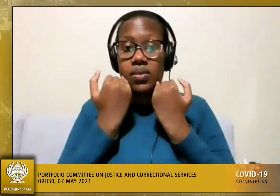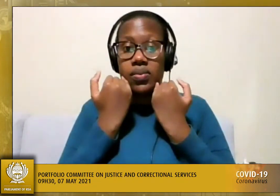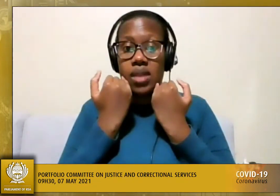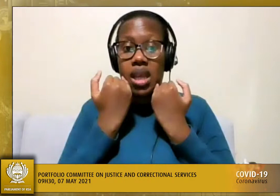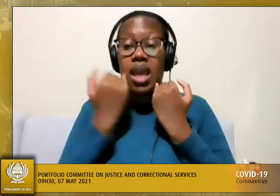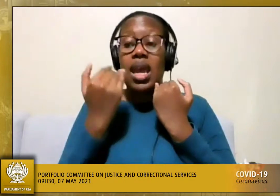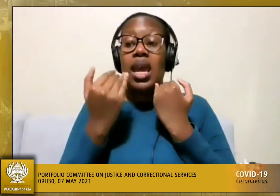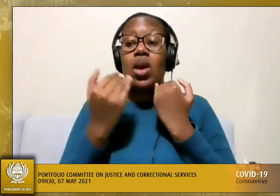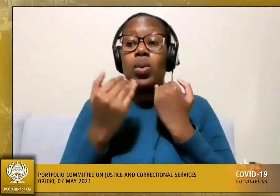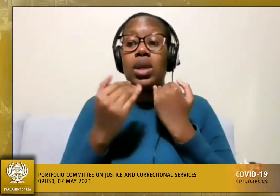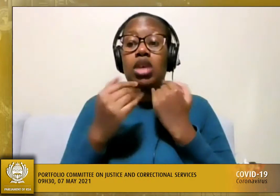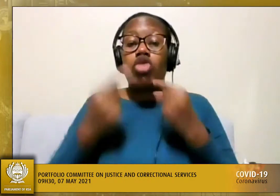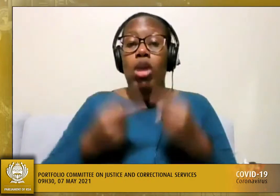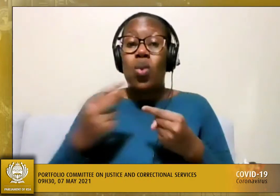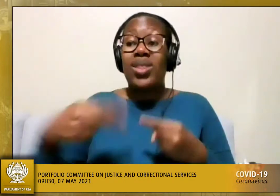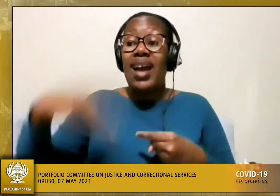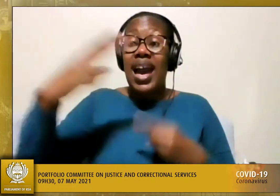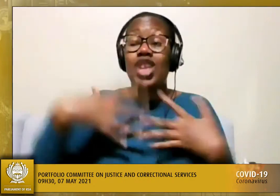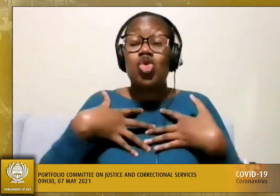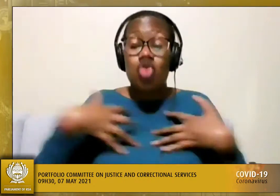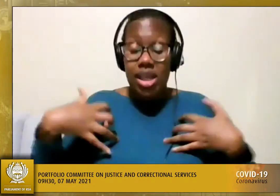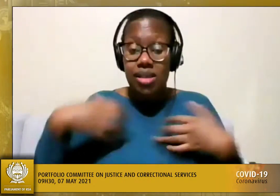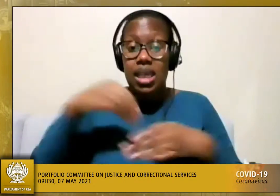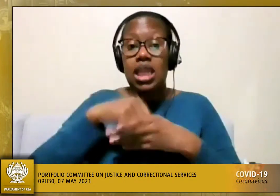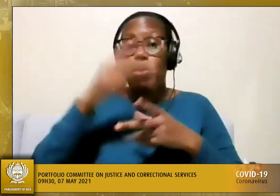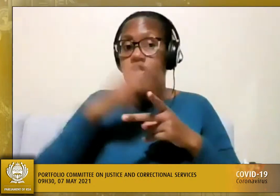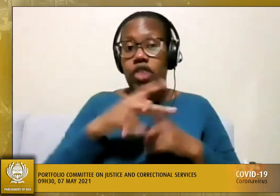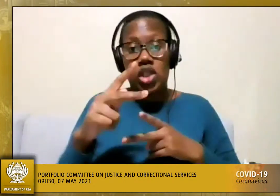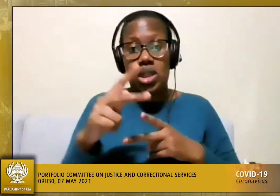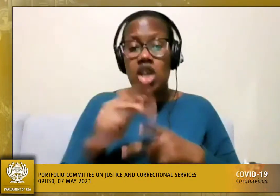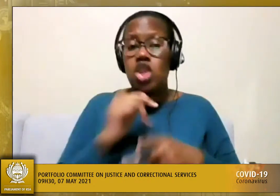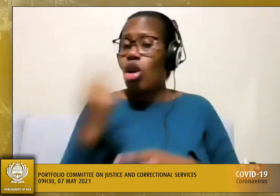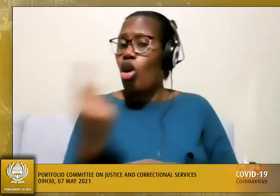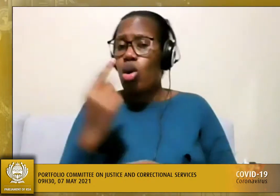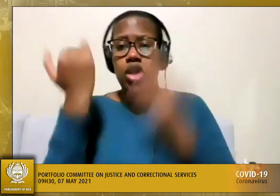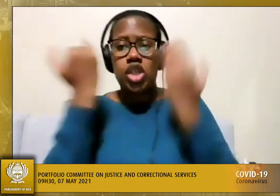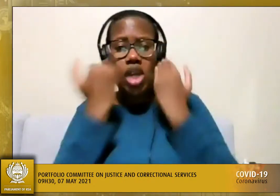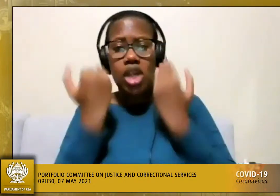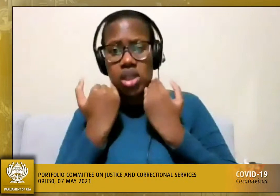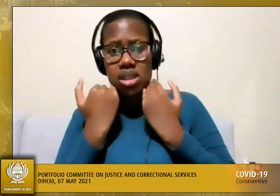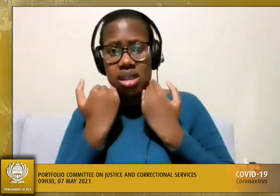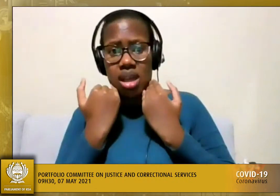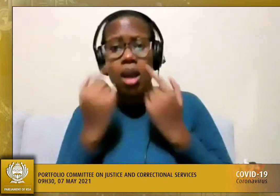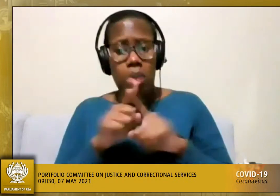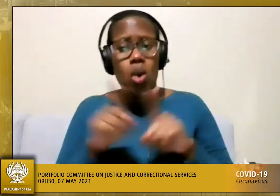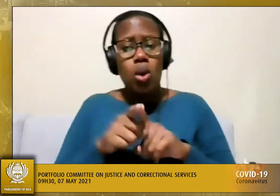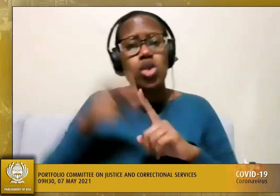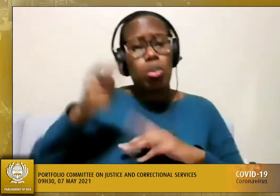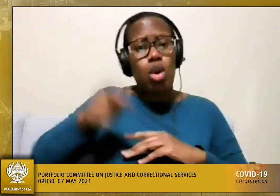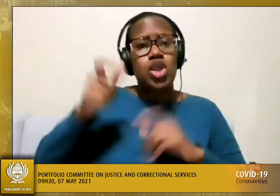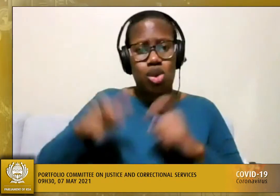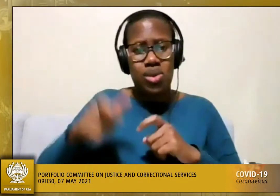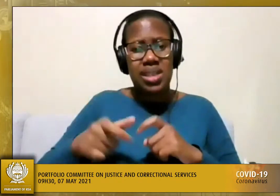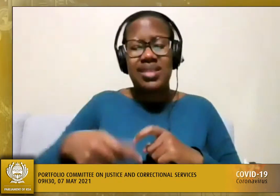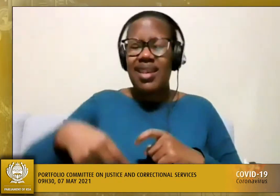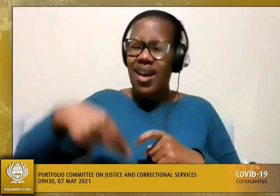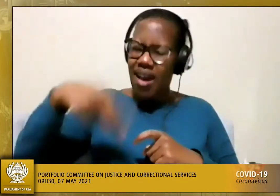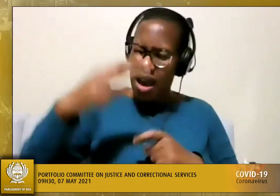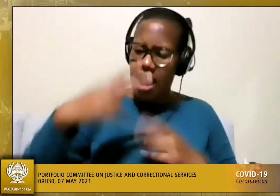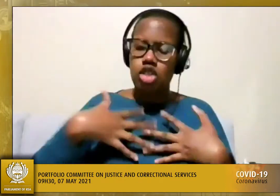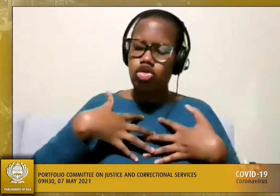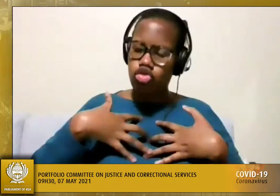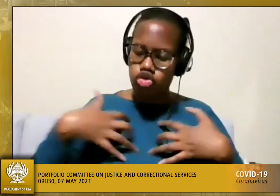profession and it is not reserved only for judges but even for prosecutors it's a high it's a highly